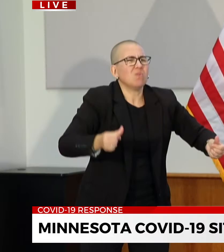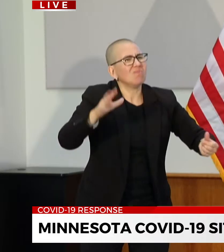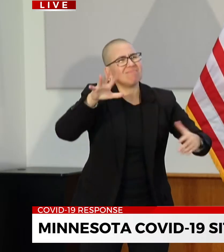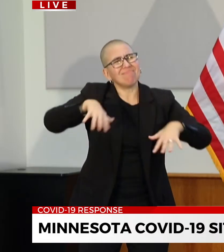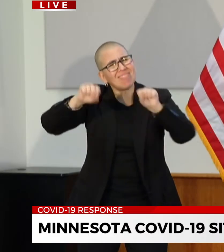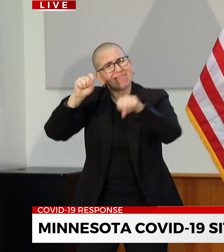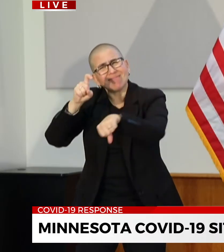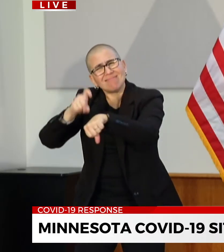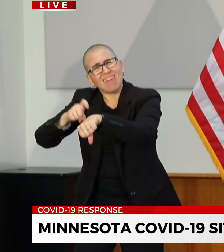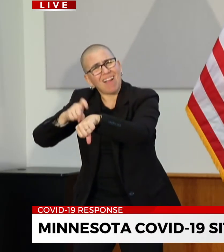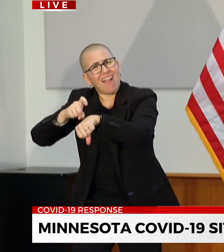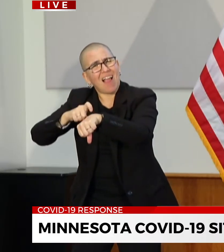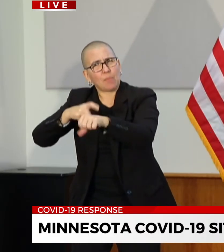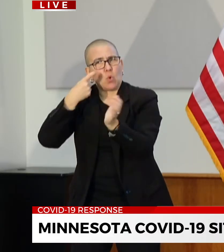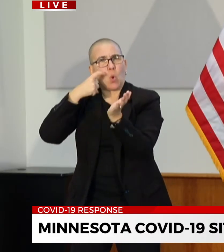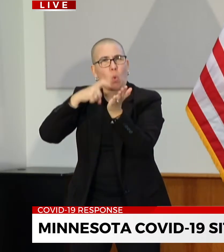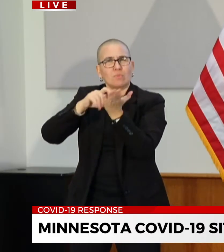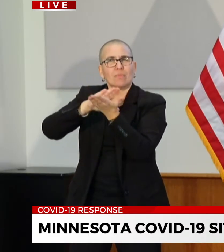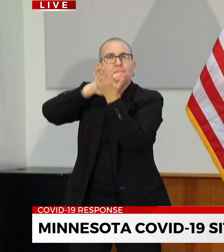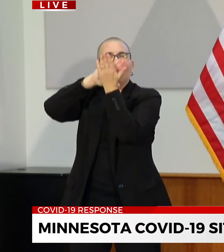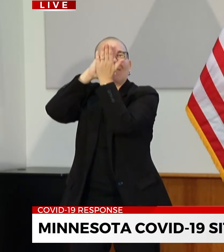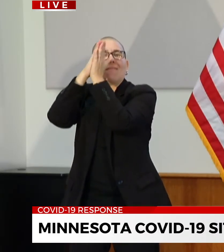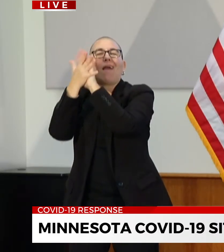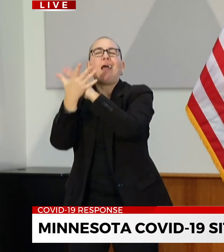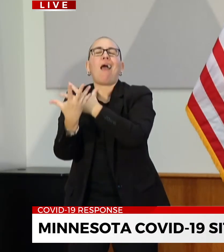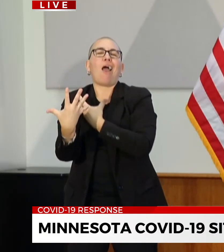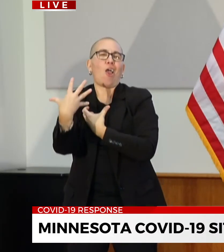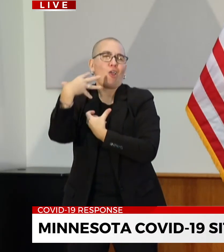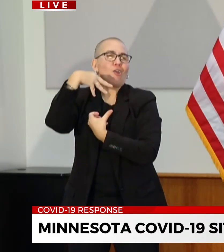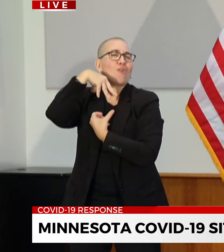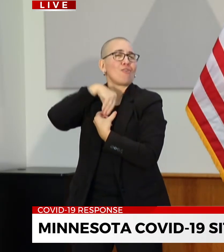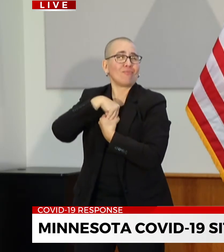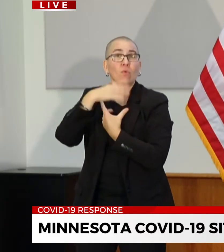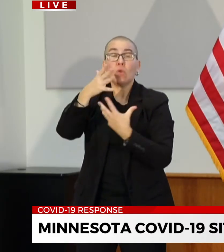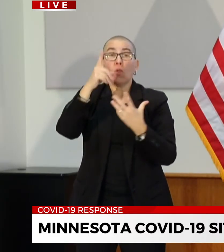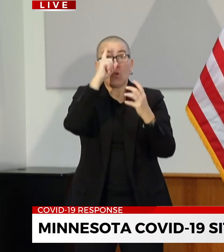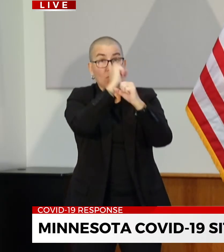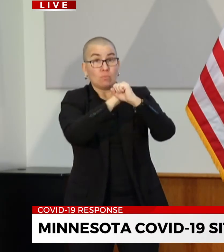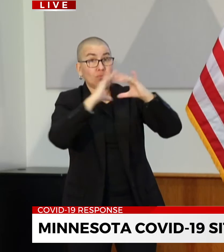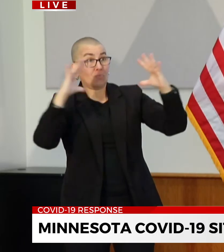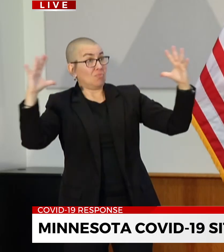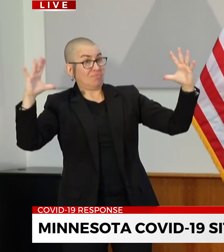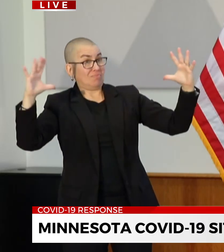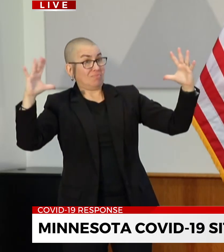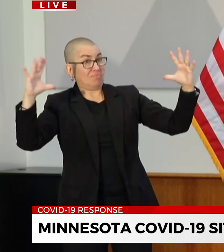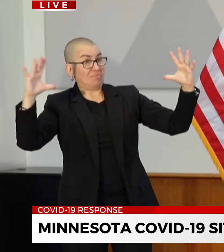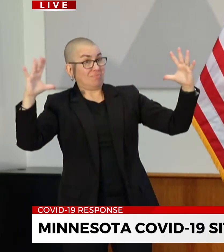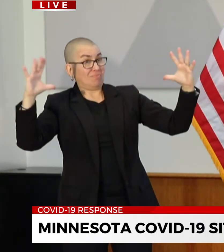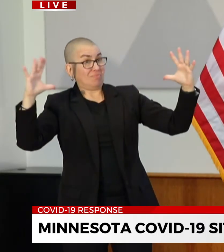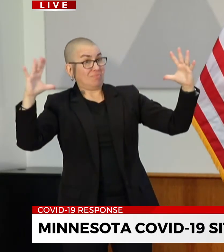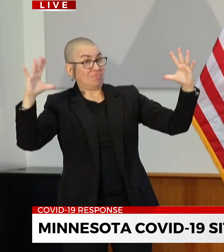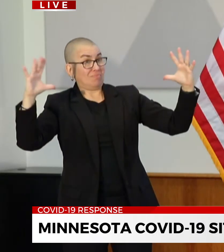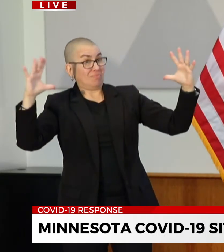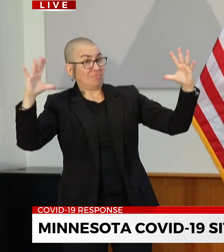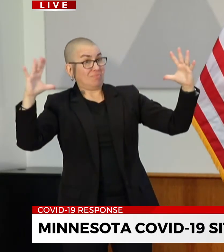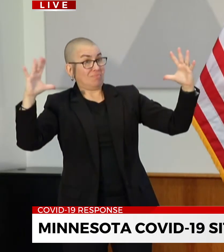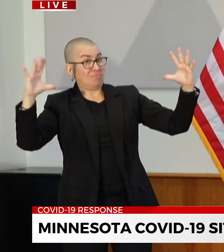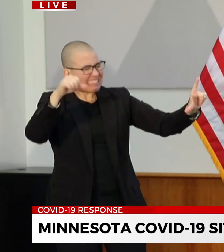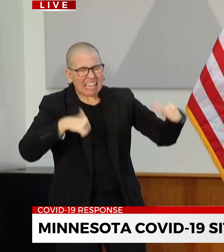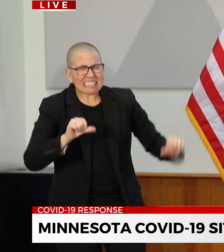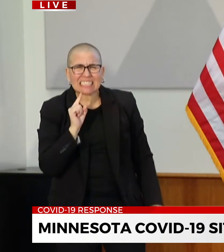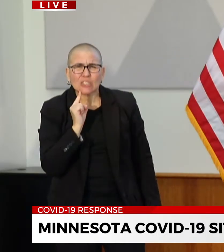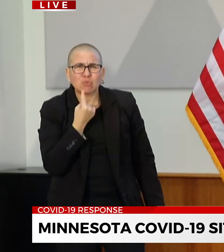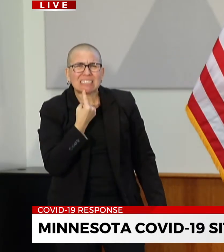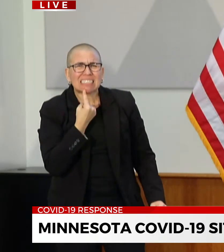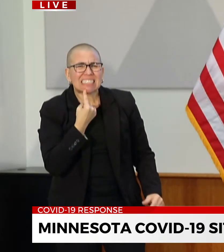not. But when we look at the bigger picture, we really believe that we are still in a very serious point in the pandemic and a very pivotal